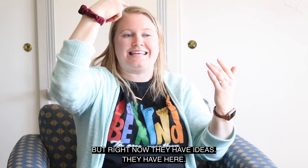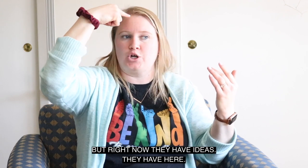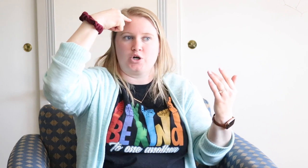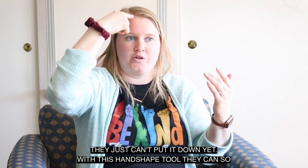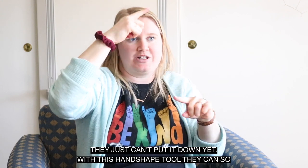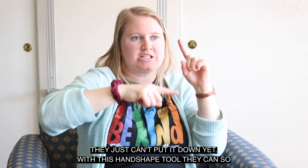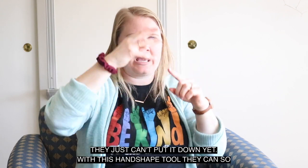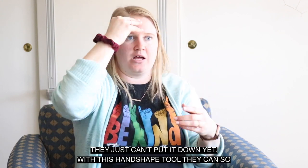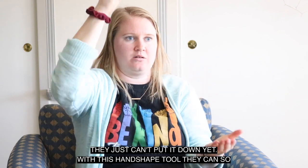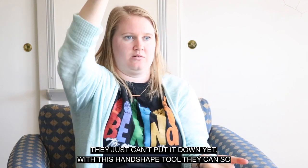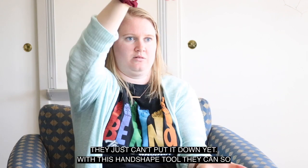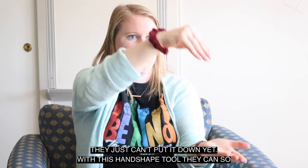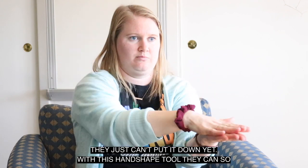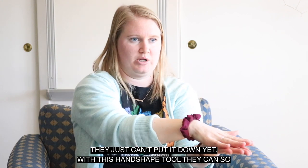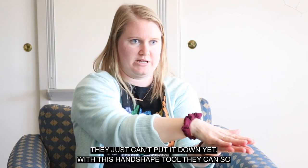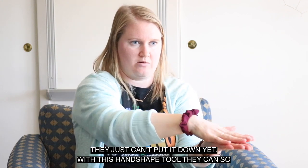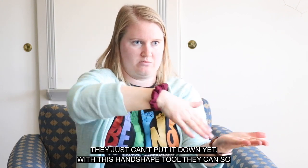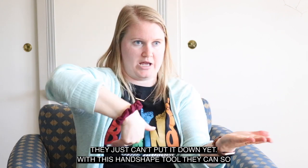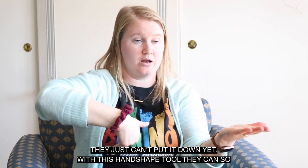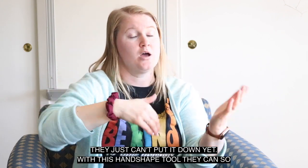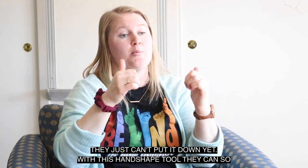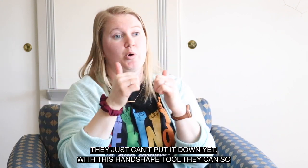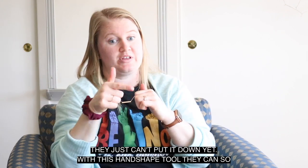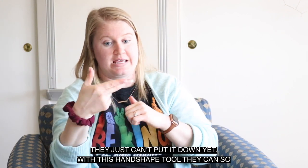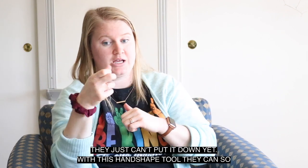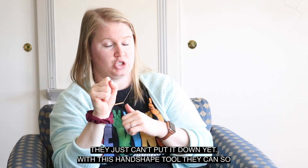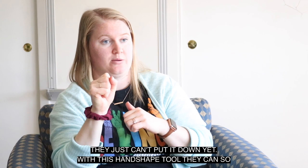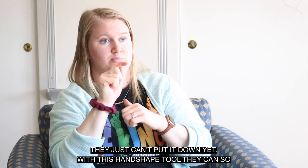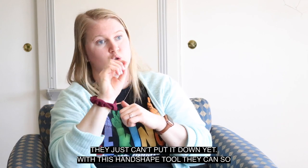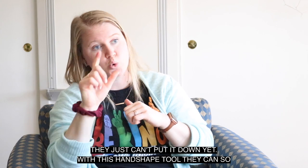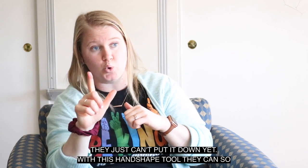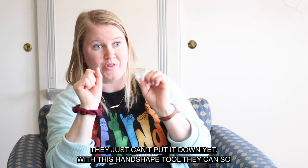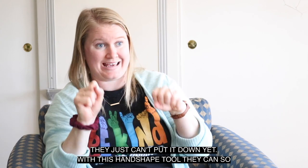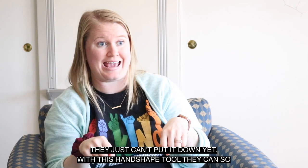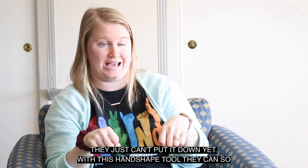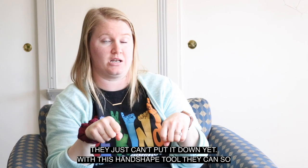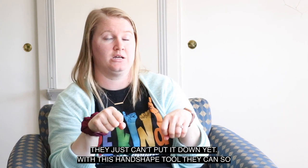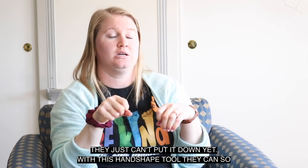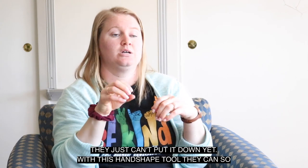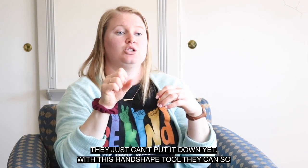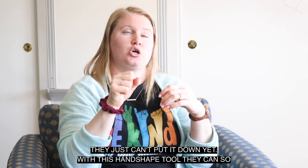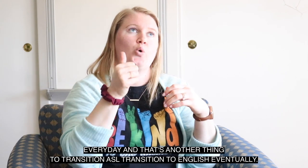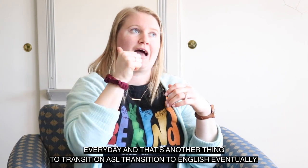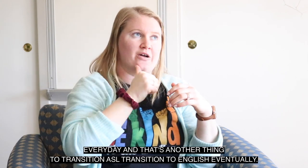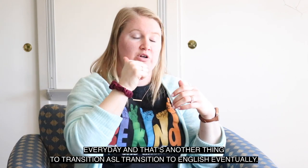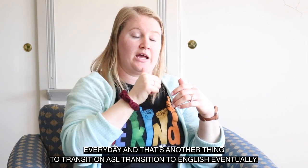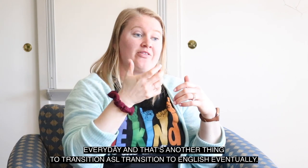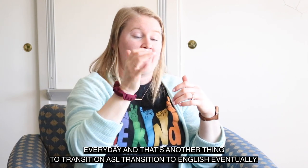here. They just can't put it down yet. With this handshape tool, they can. So every day, and